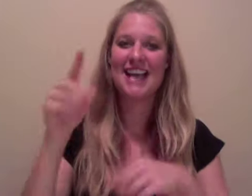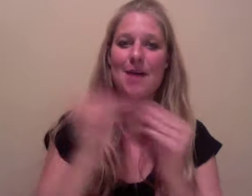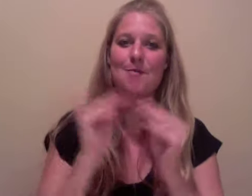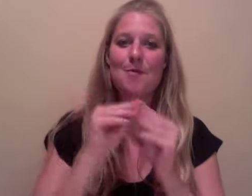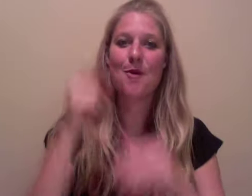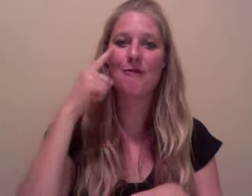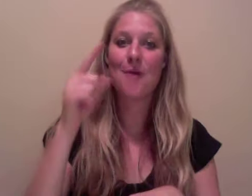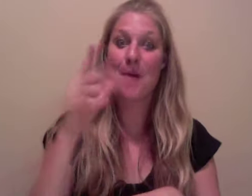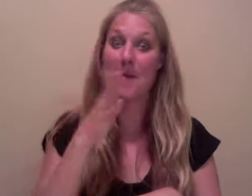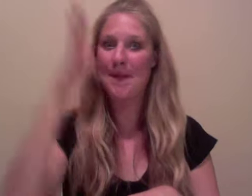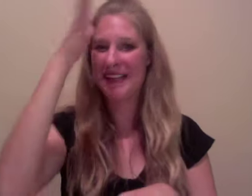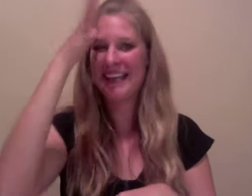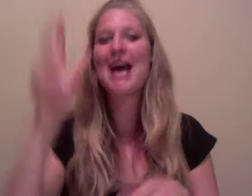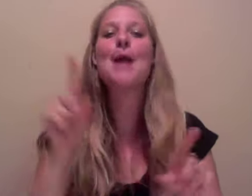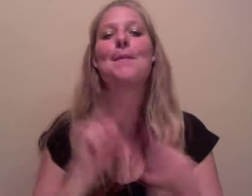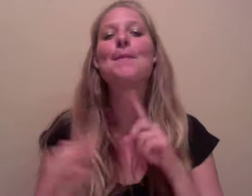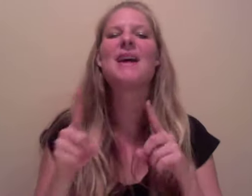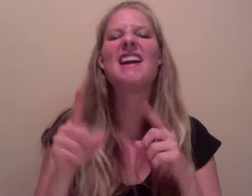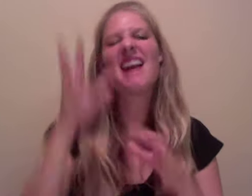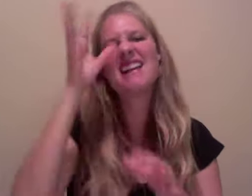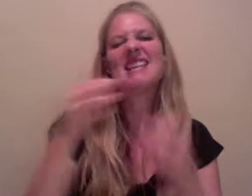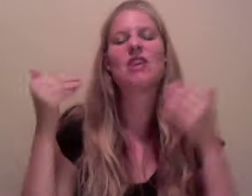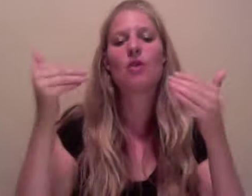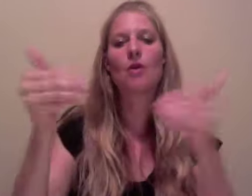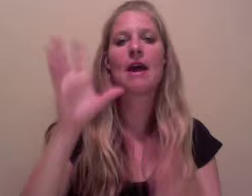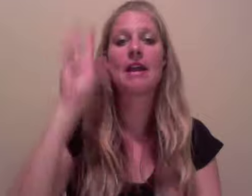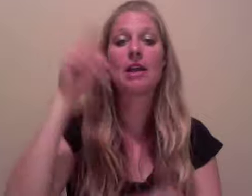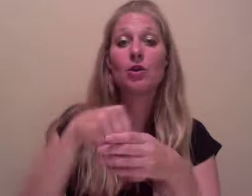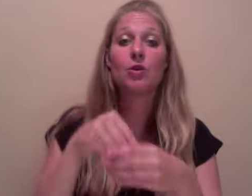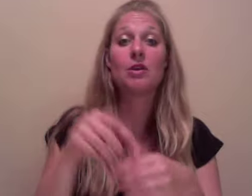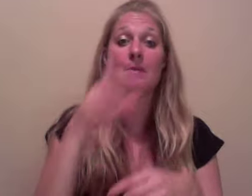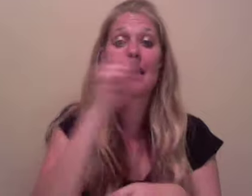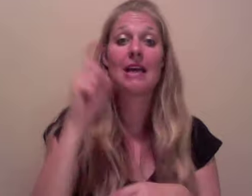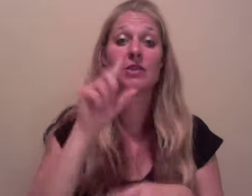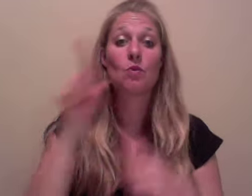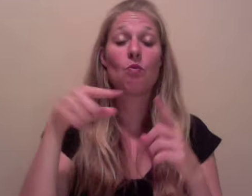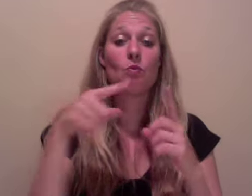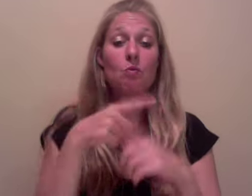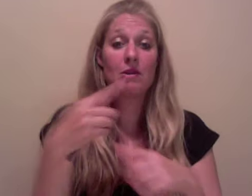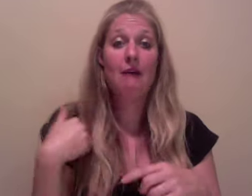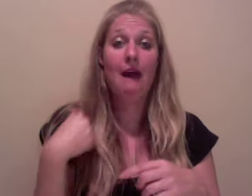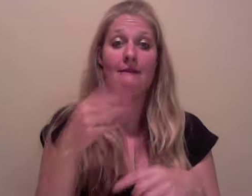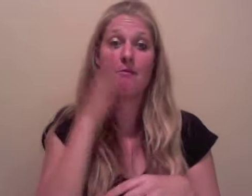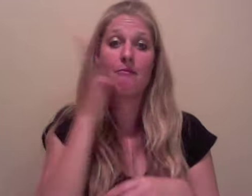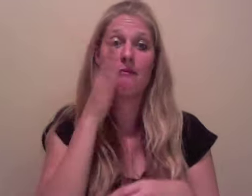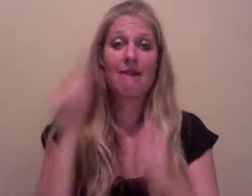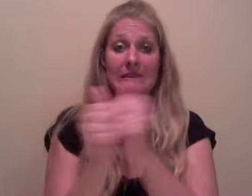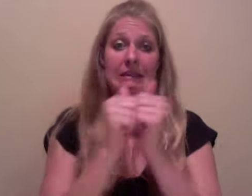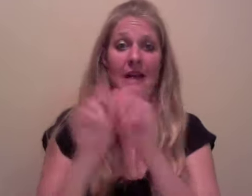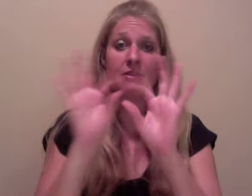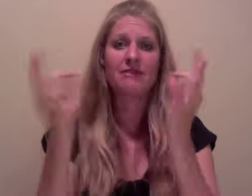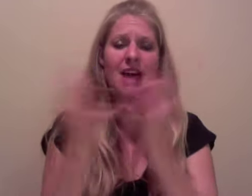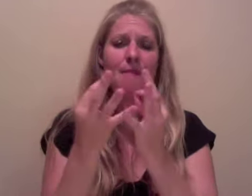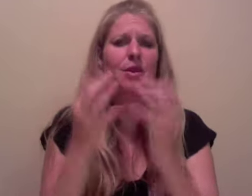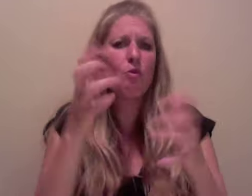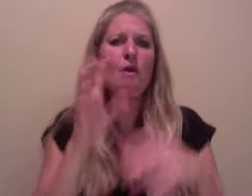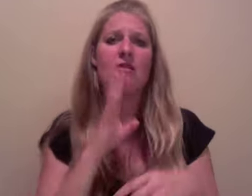is obviously the sign that's more for mom and dad. But I decided to go ahead and include it because when you're having breakfast together as a